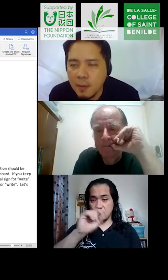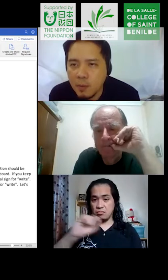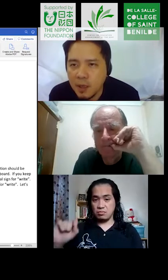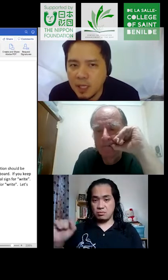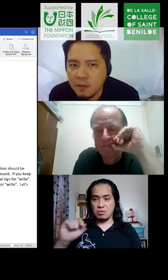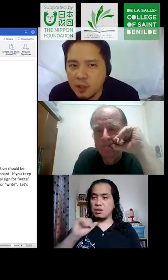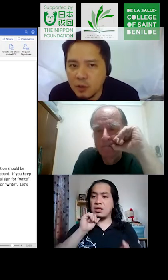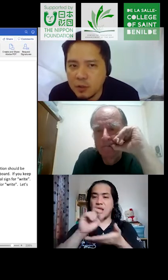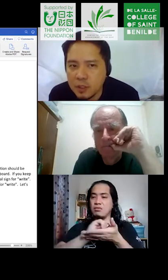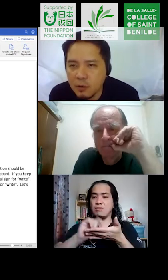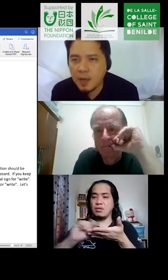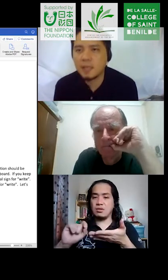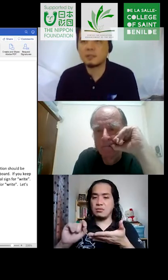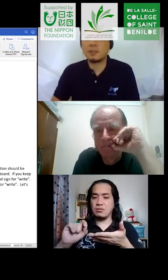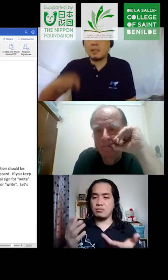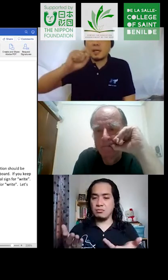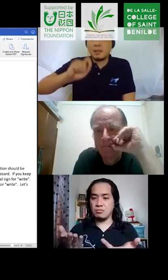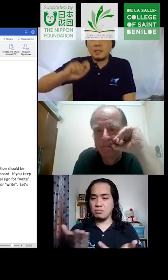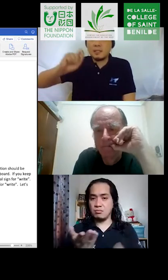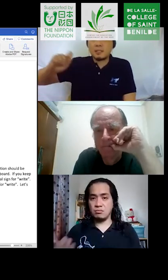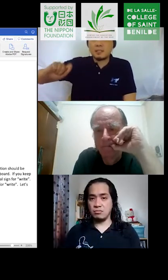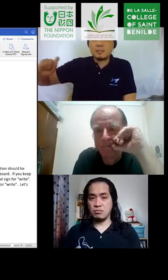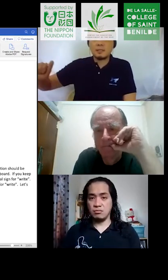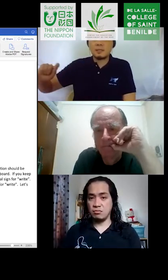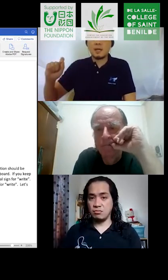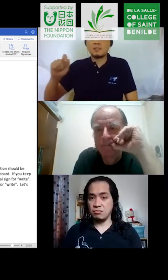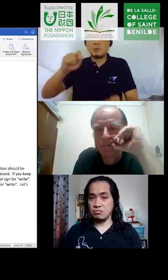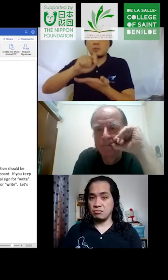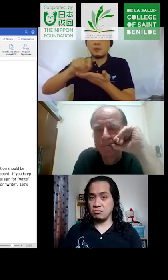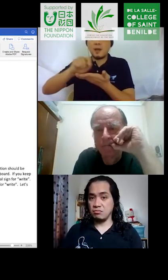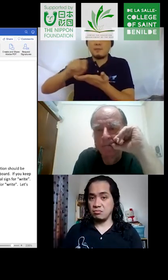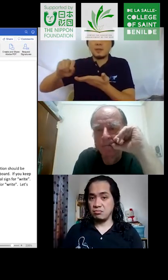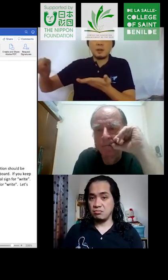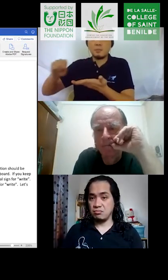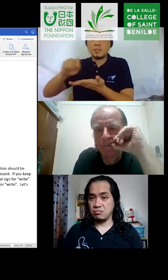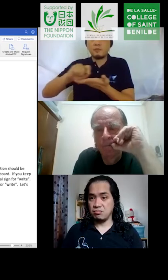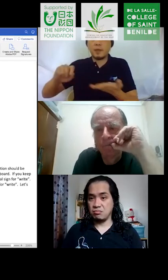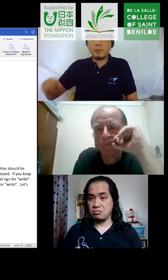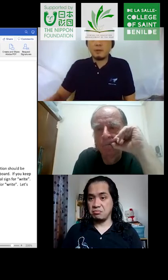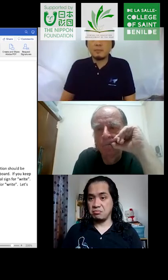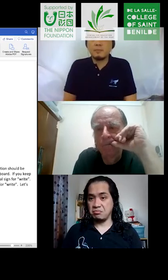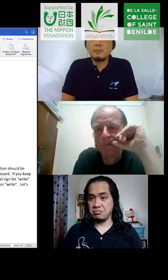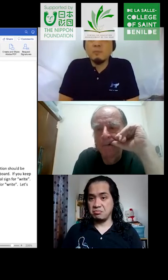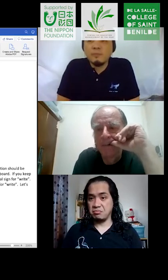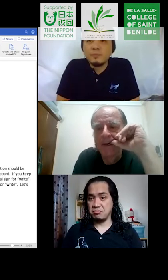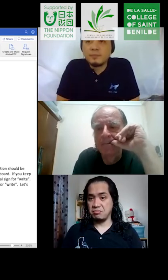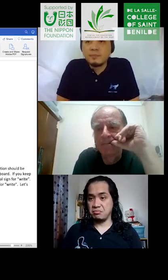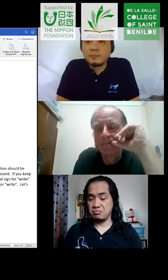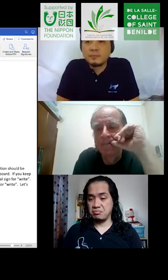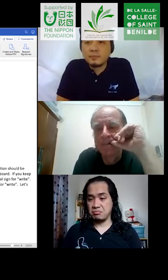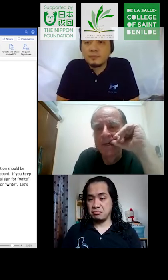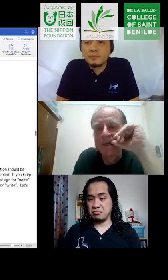Or maybe we can even use the write like this as opposed to having it on a piece of paper.